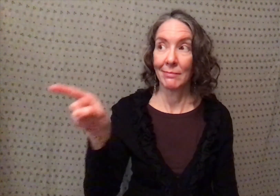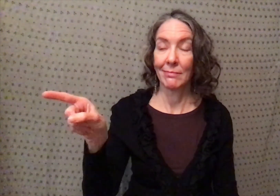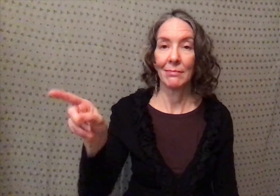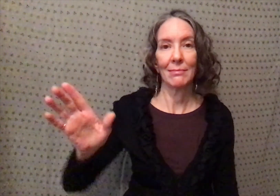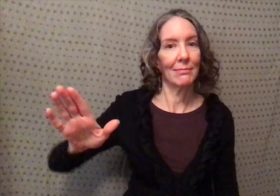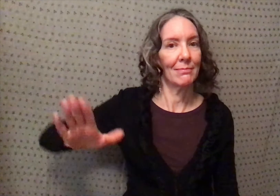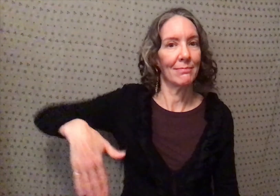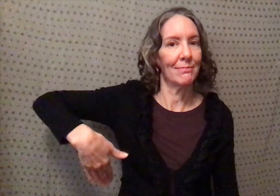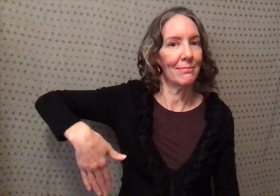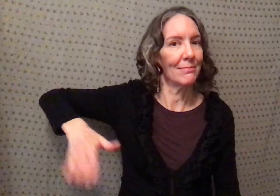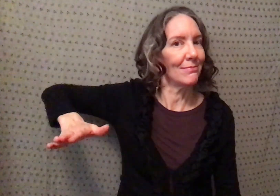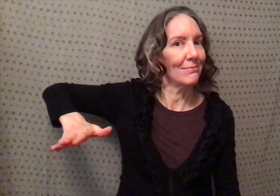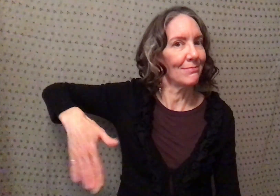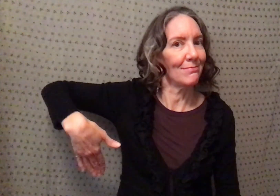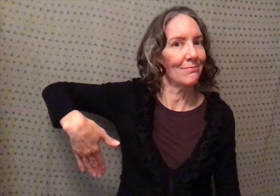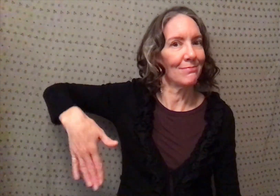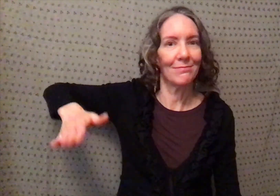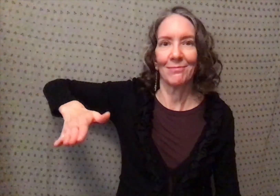Mark is always running late.